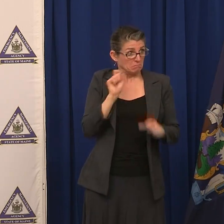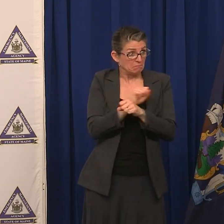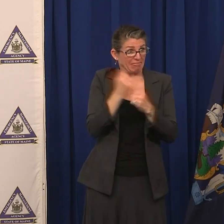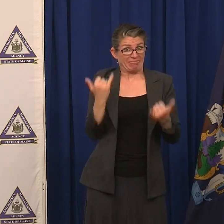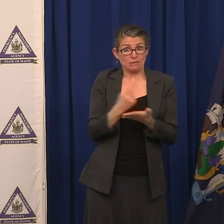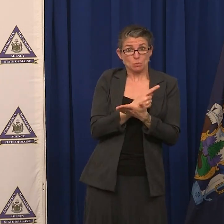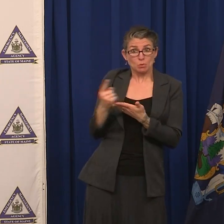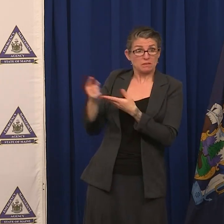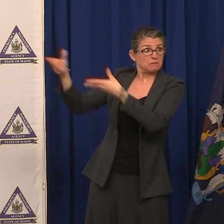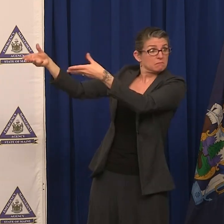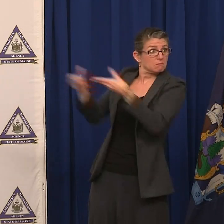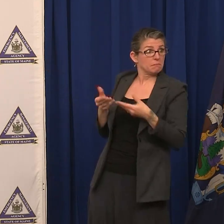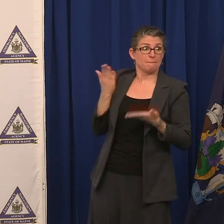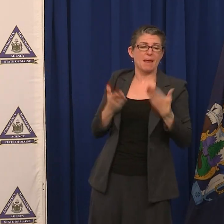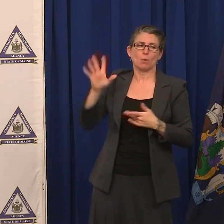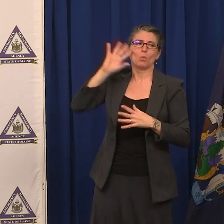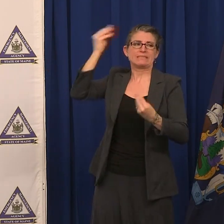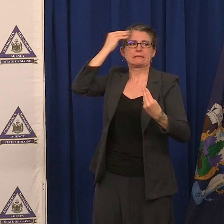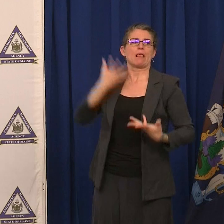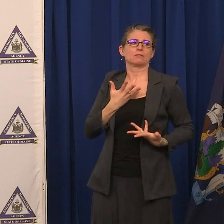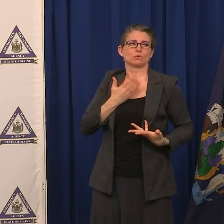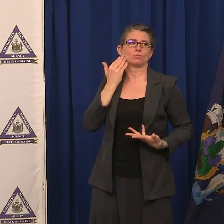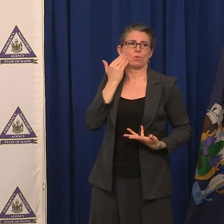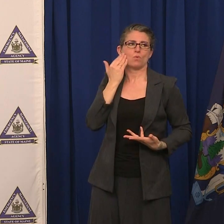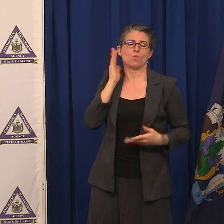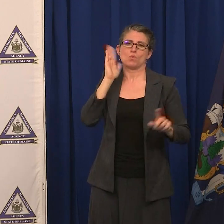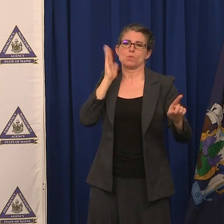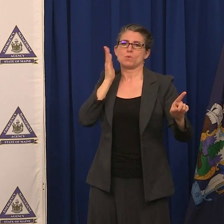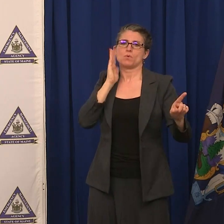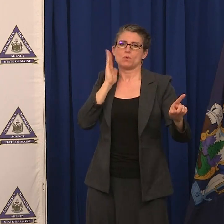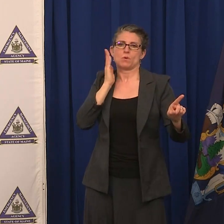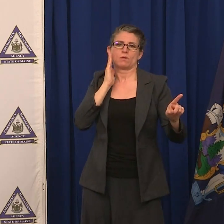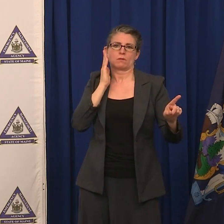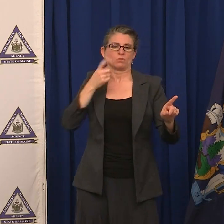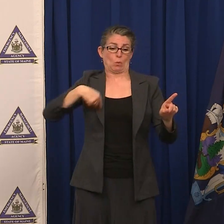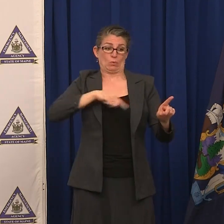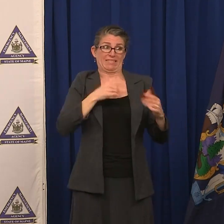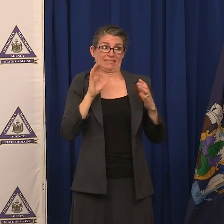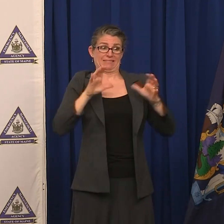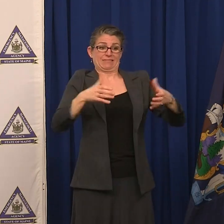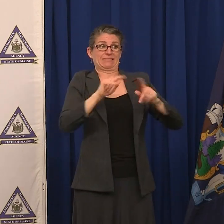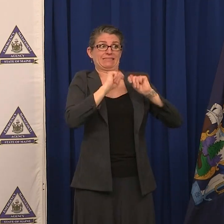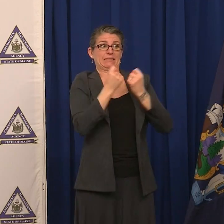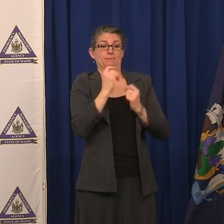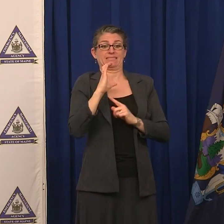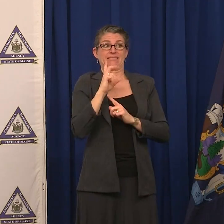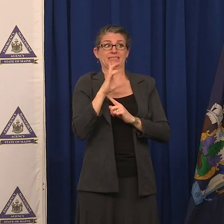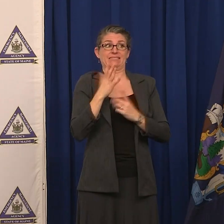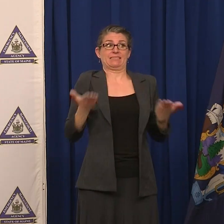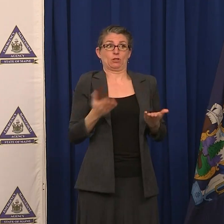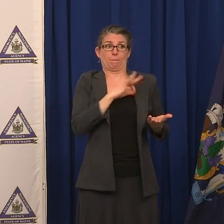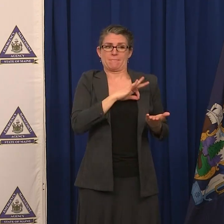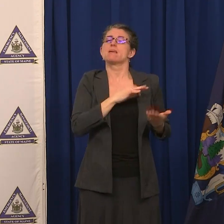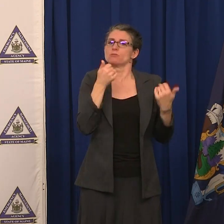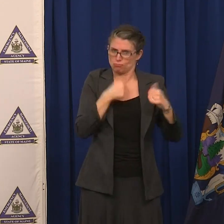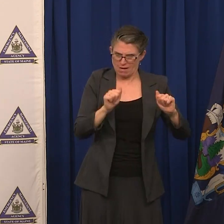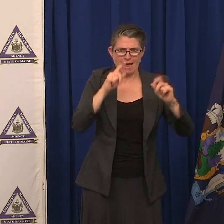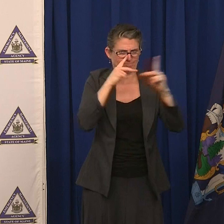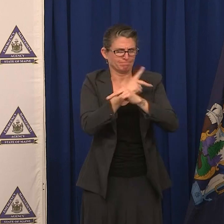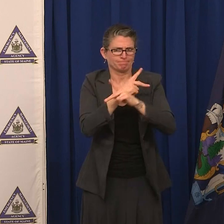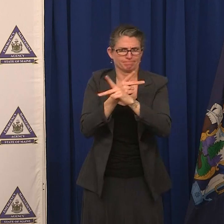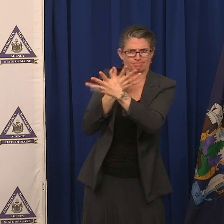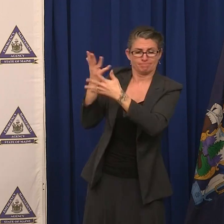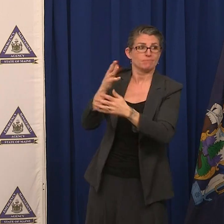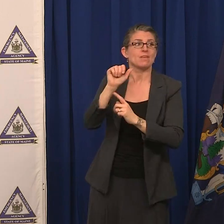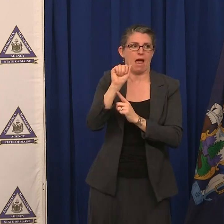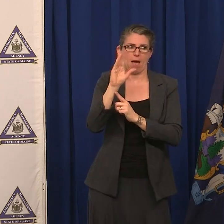to discussing with everybody my thinking on this, but I want to try to make sure I get answers to some of these